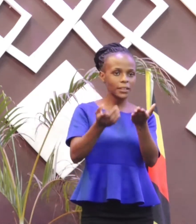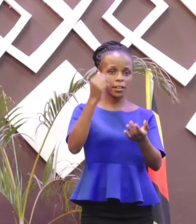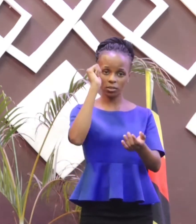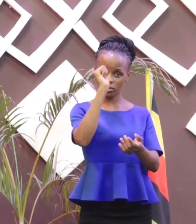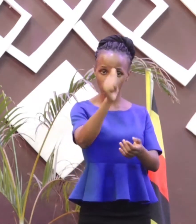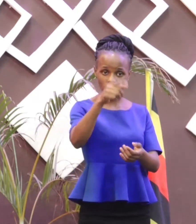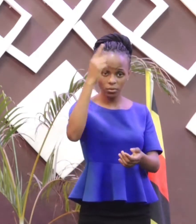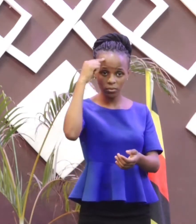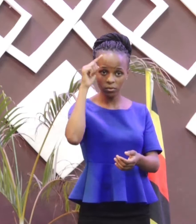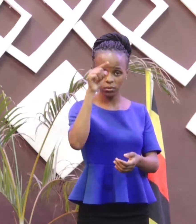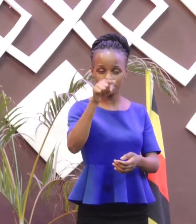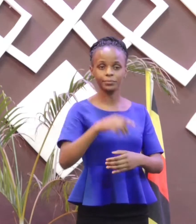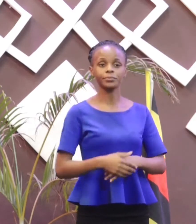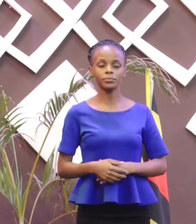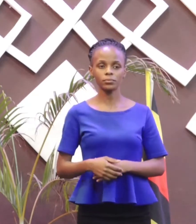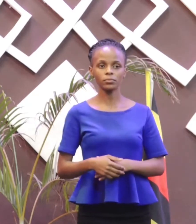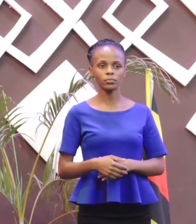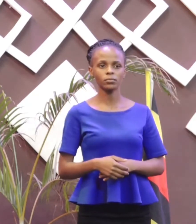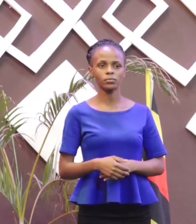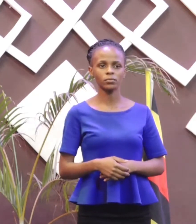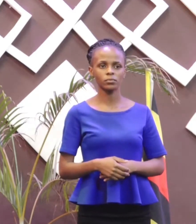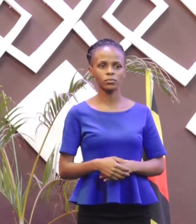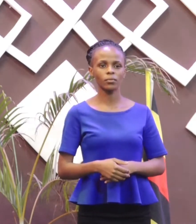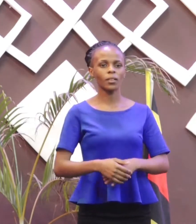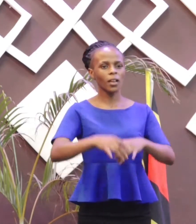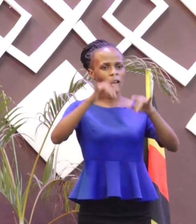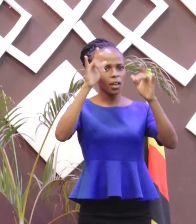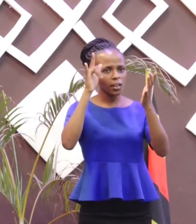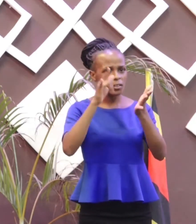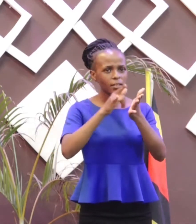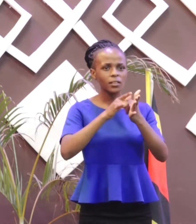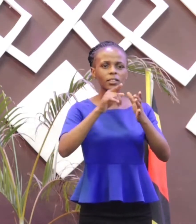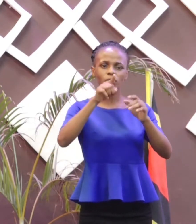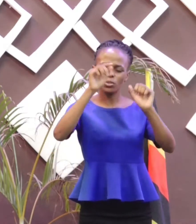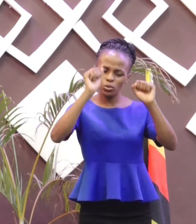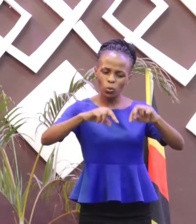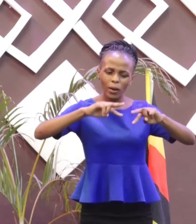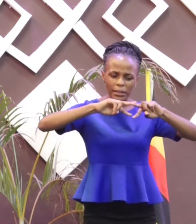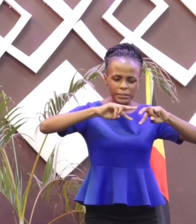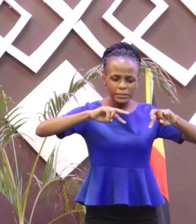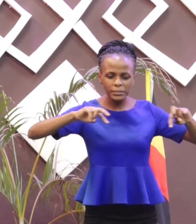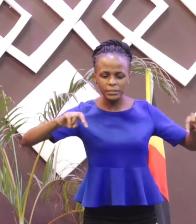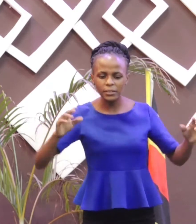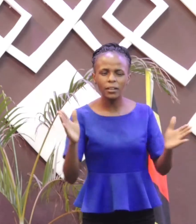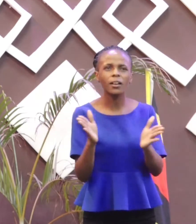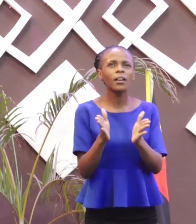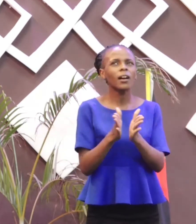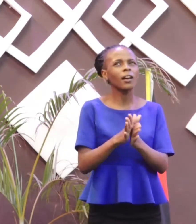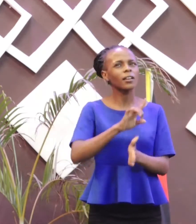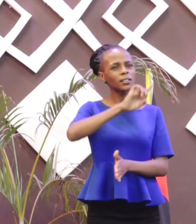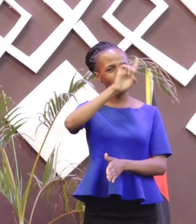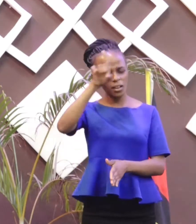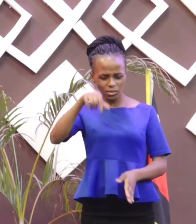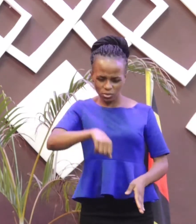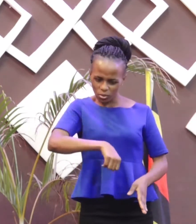kakabeere akapima koyinza okukozesa, that you'll be able to examine and always have this question: as I listen